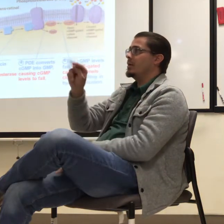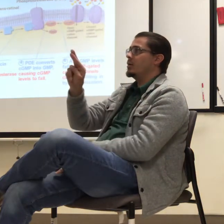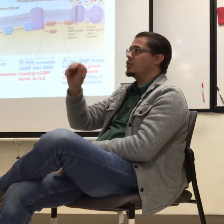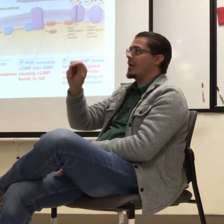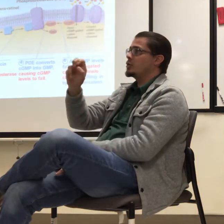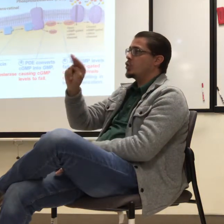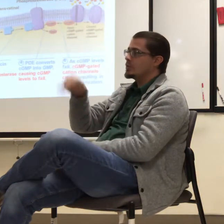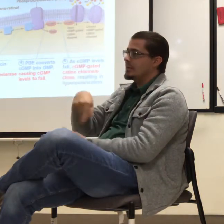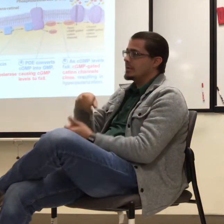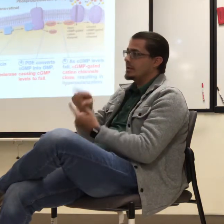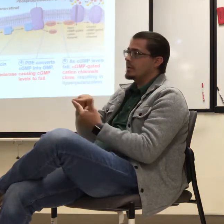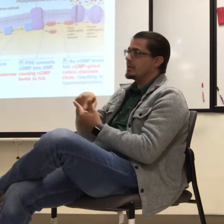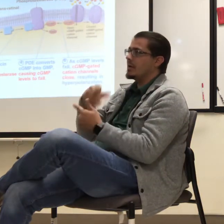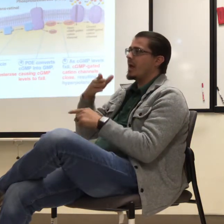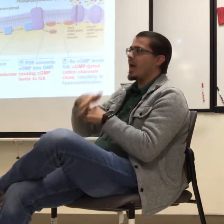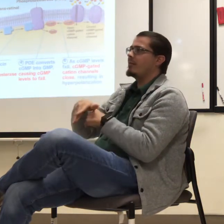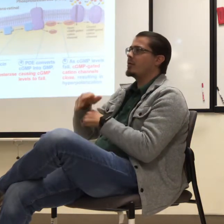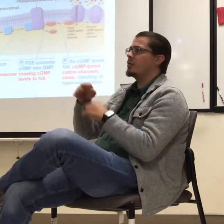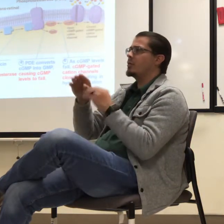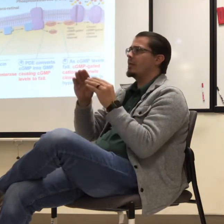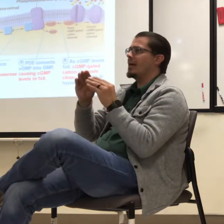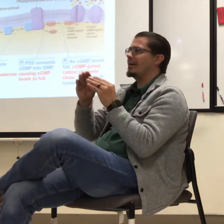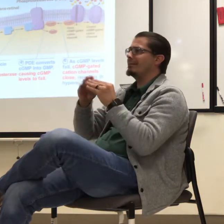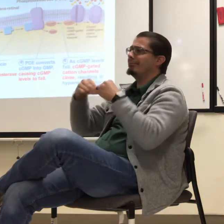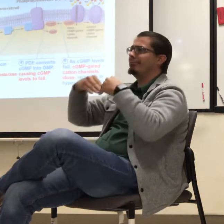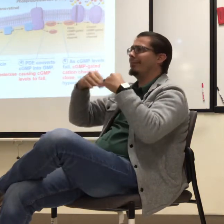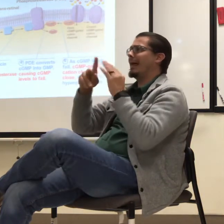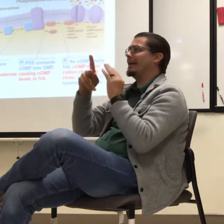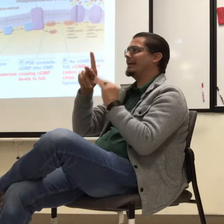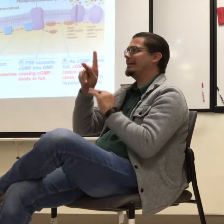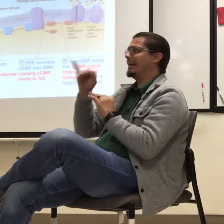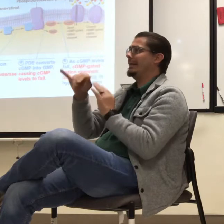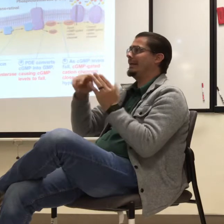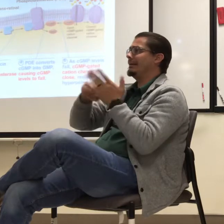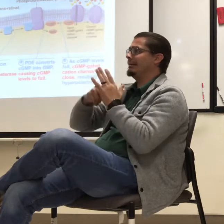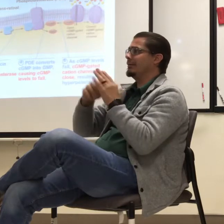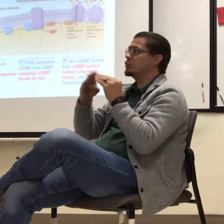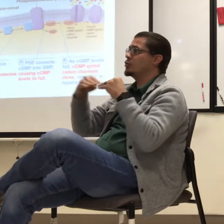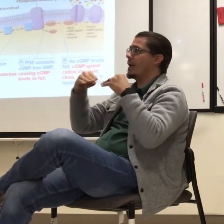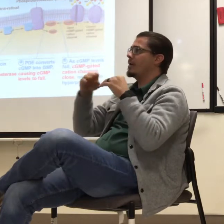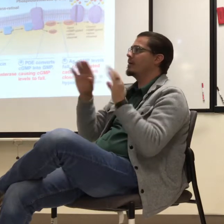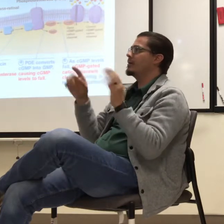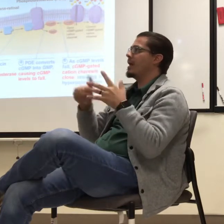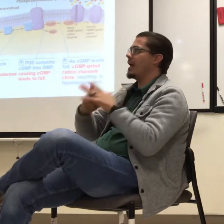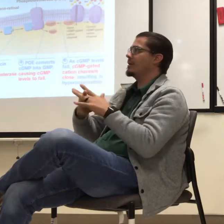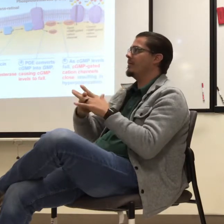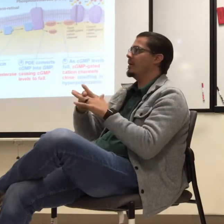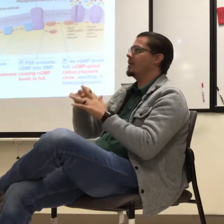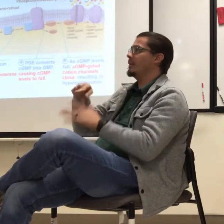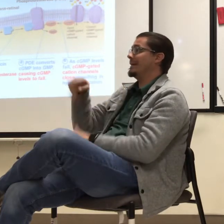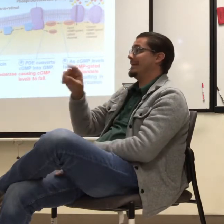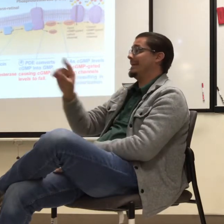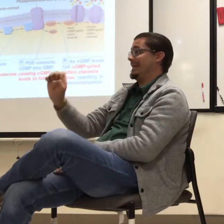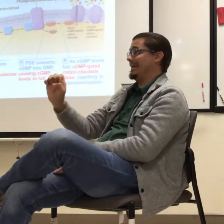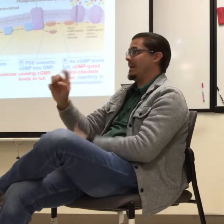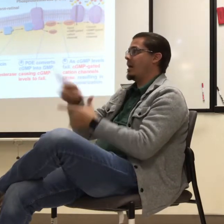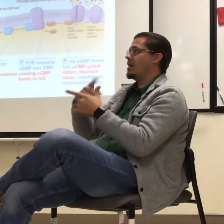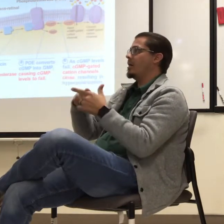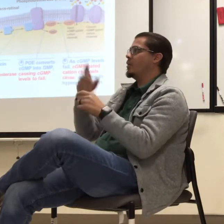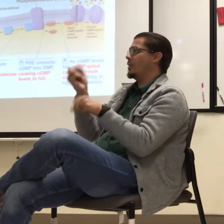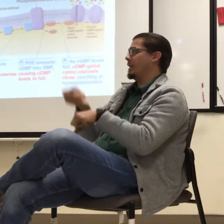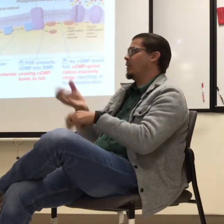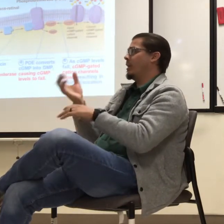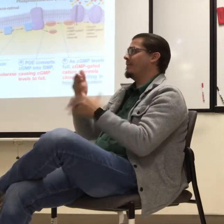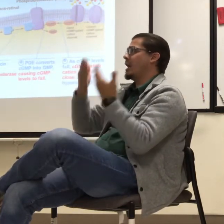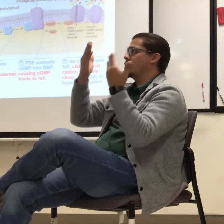transducin. After you kind of straighten out the skeleton key there, you activate that phosphodiesterase to eventually get rid of the